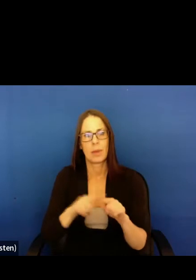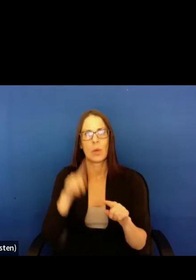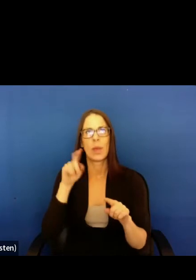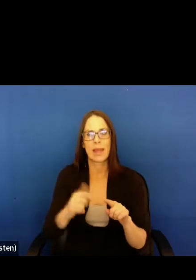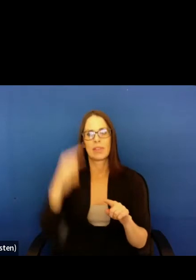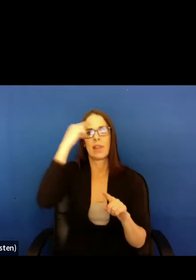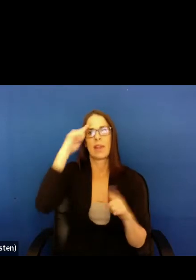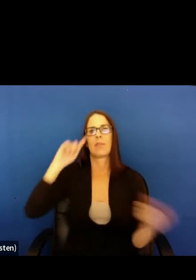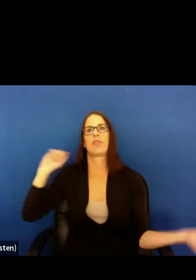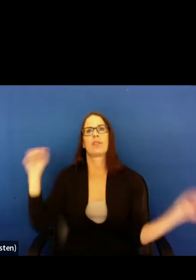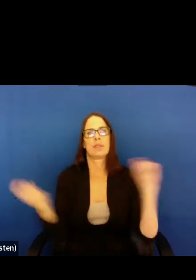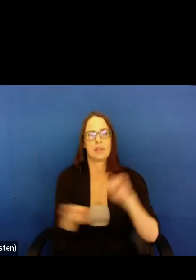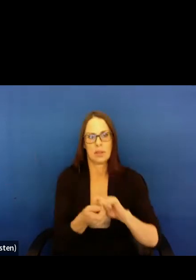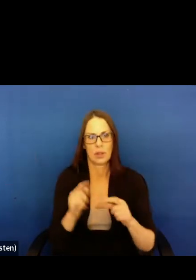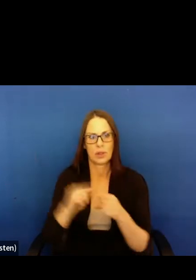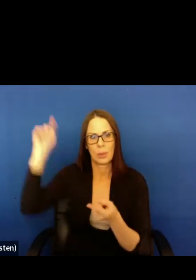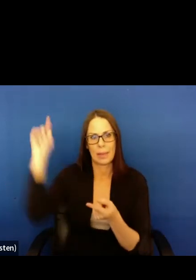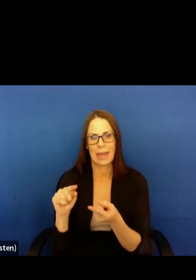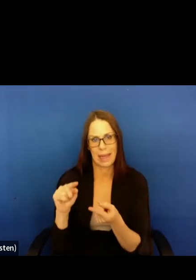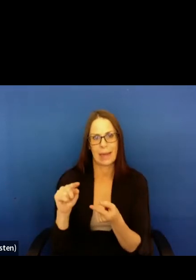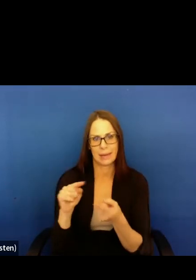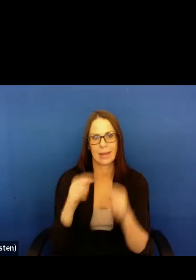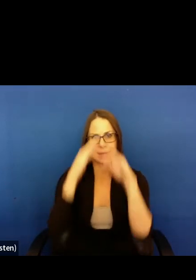order to mitigate these obstacles.